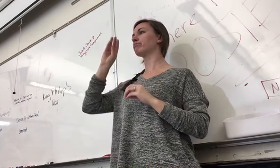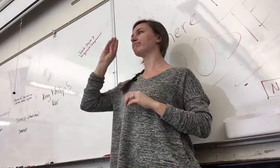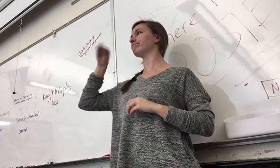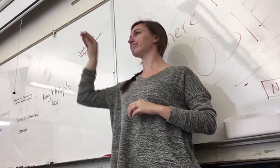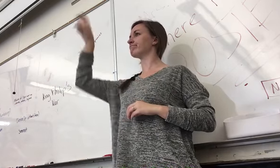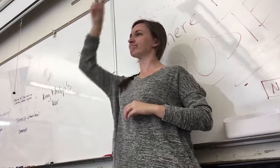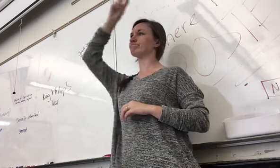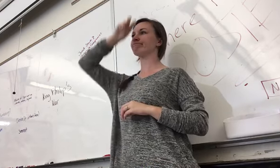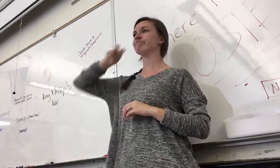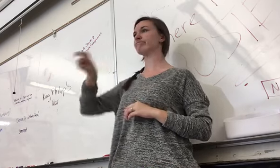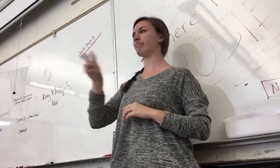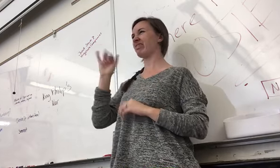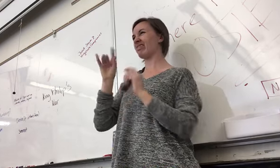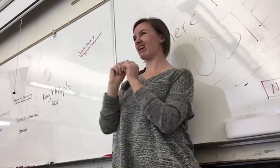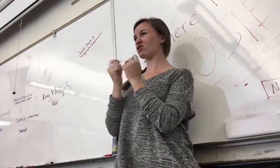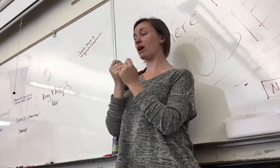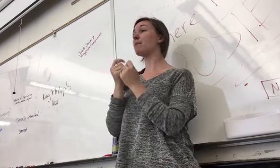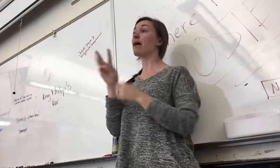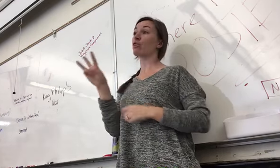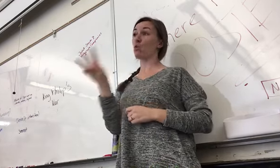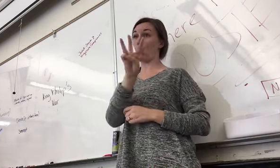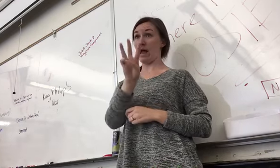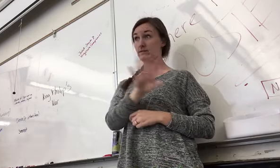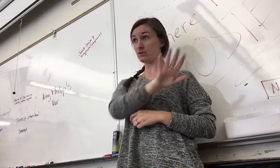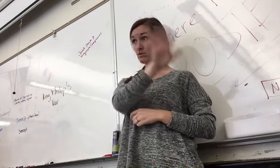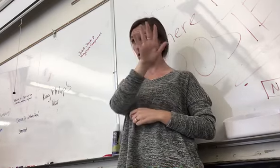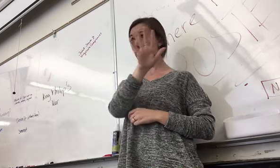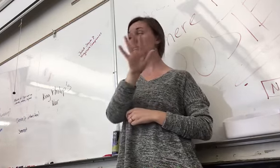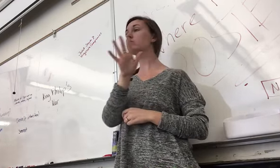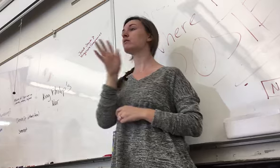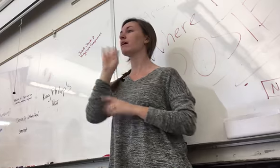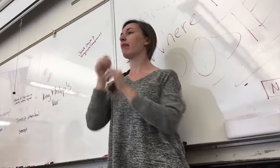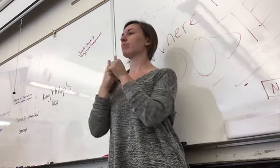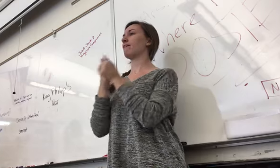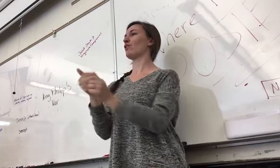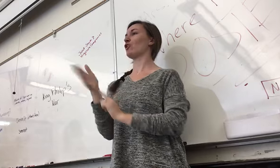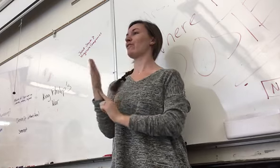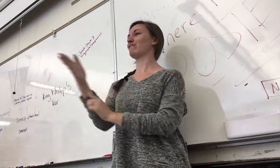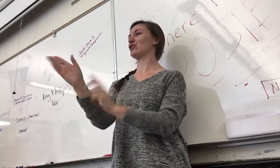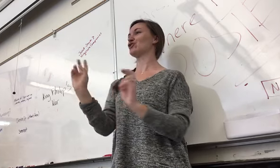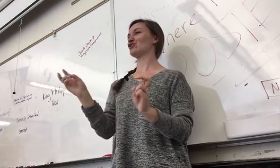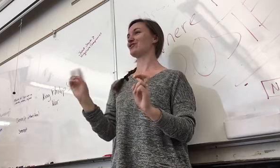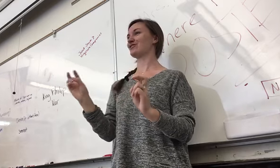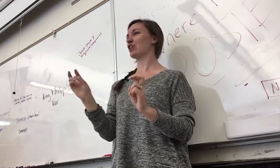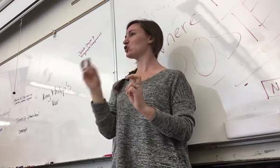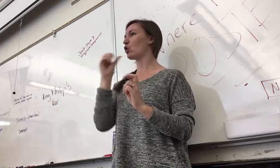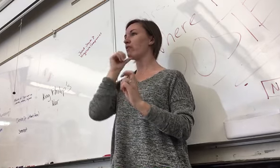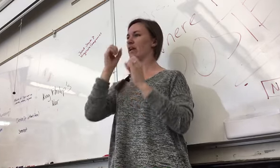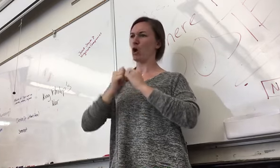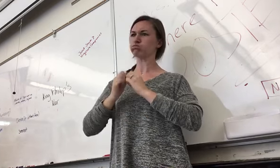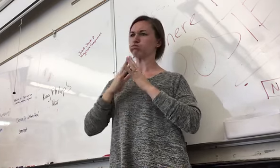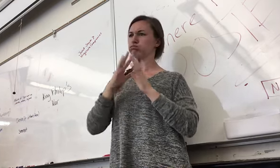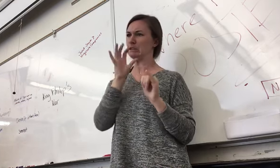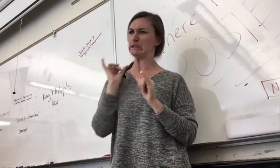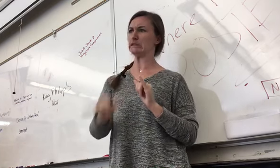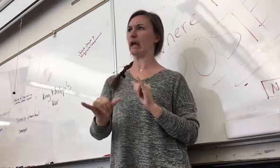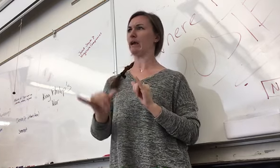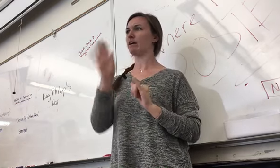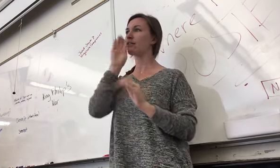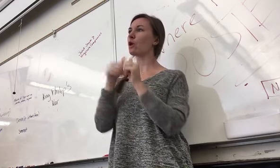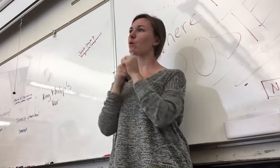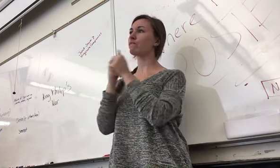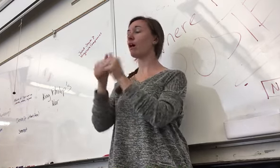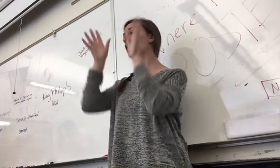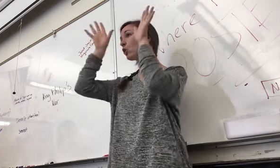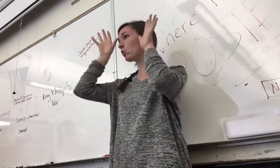are going to also be movers, because they're going to move based on the fish. And they're going to be moved based on the deer and the elk. So it's going to